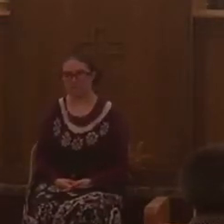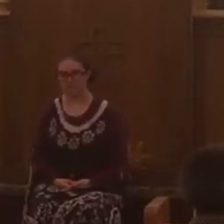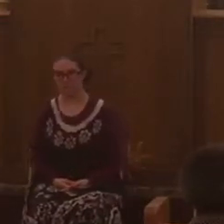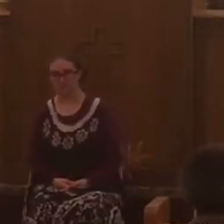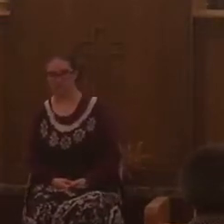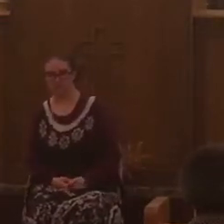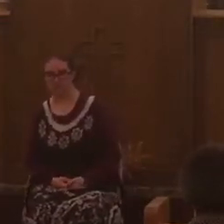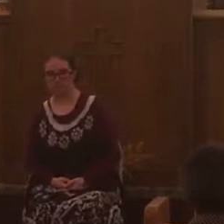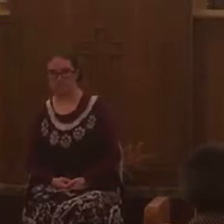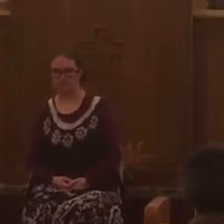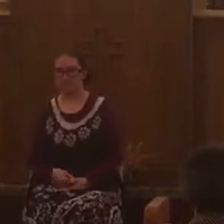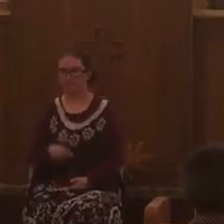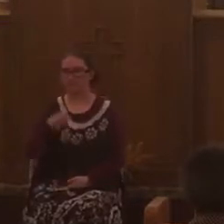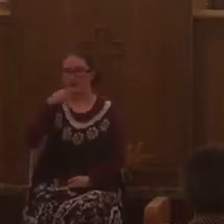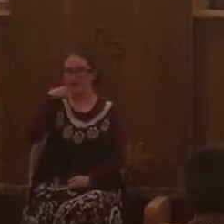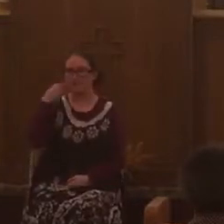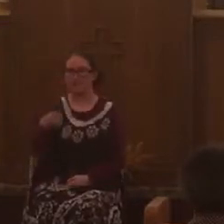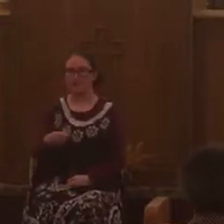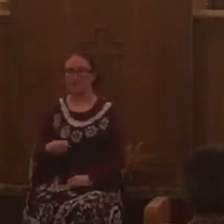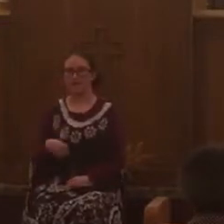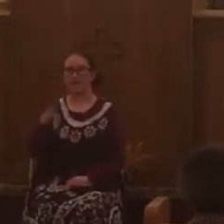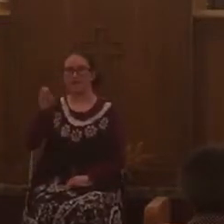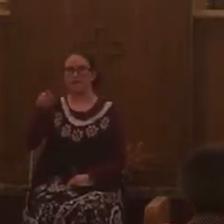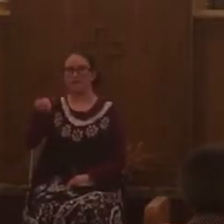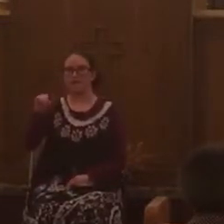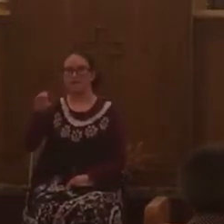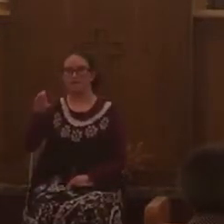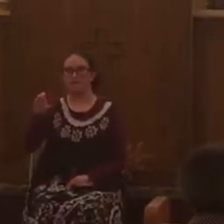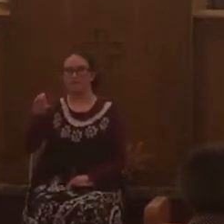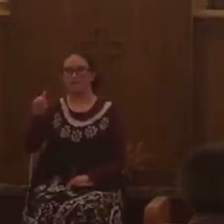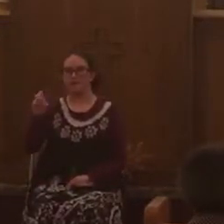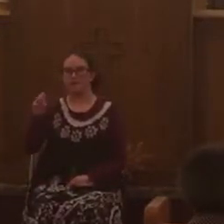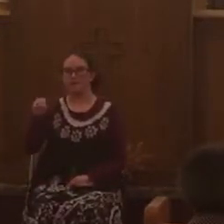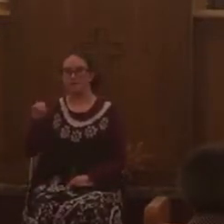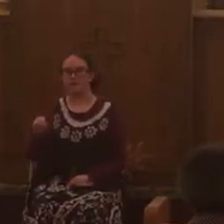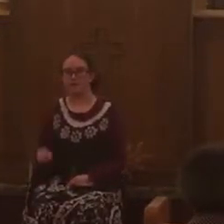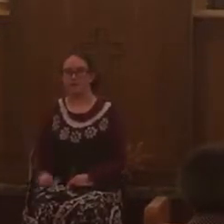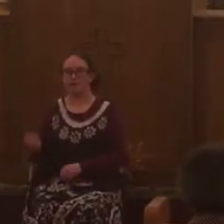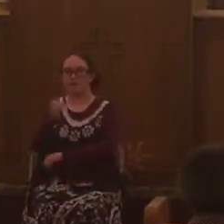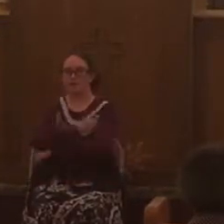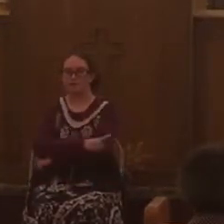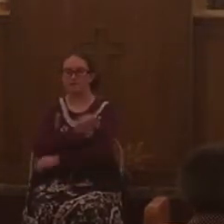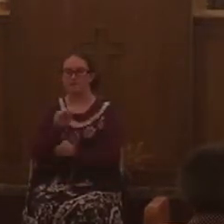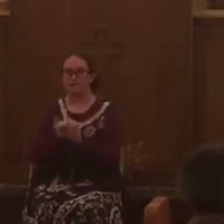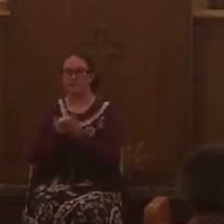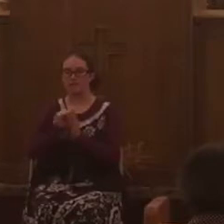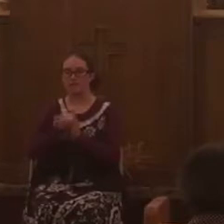this, and them which were vexed with unclean spirits.